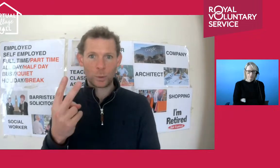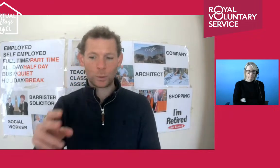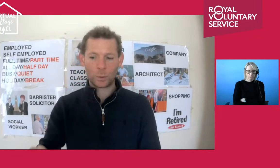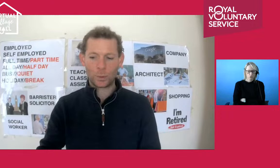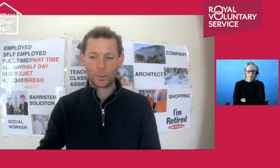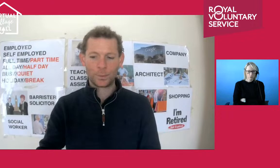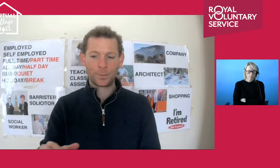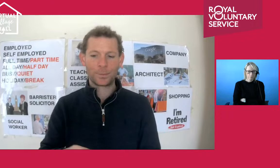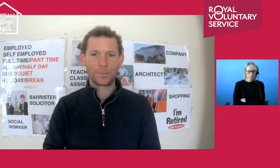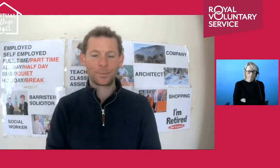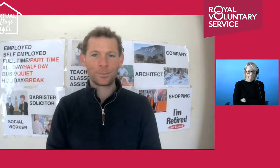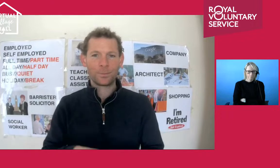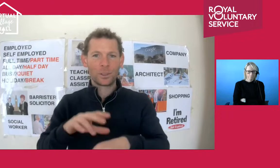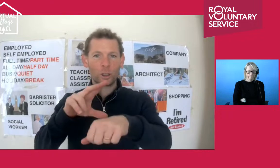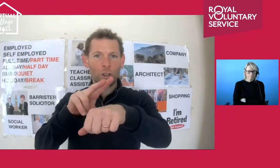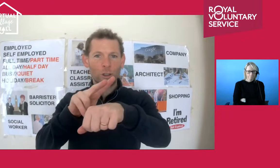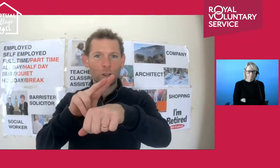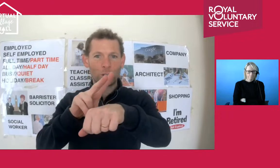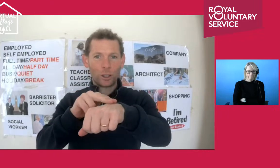Number 2.